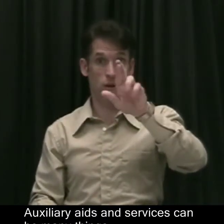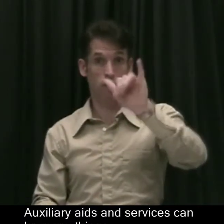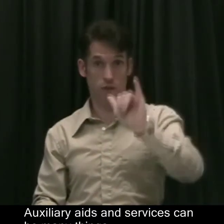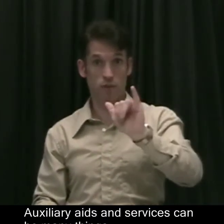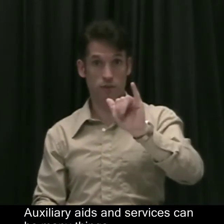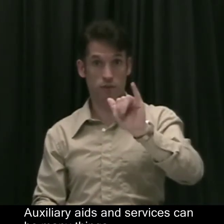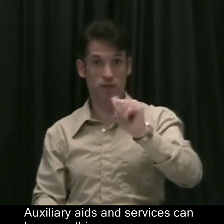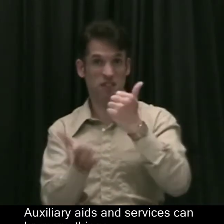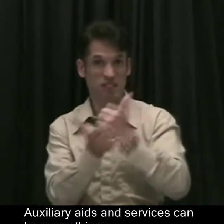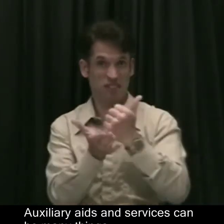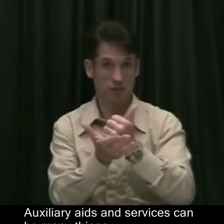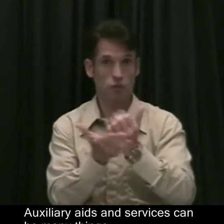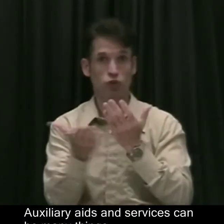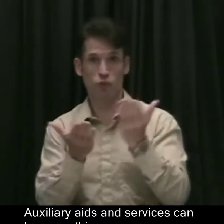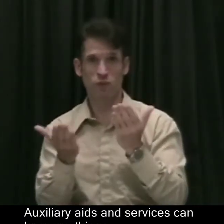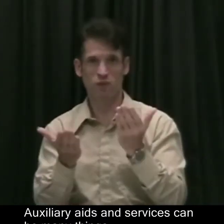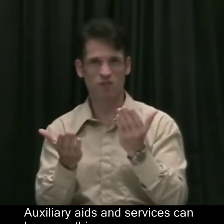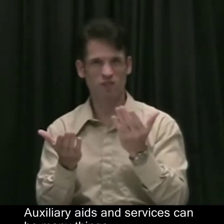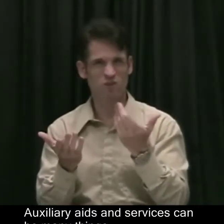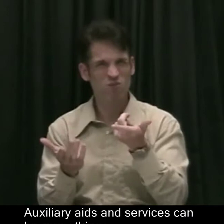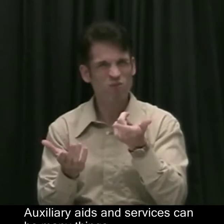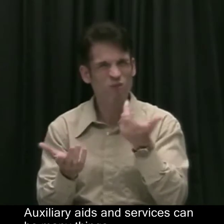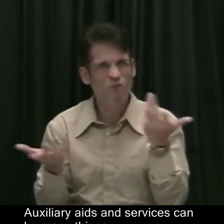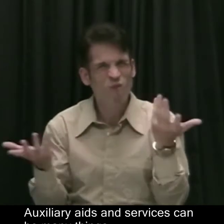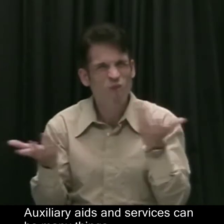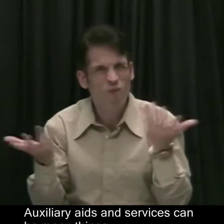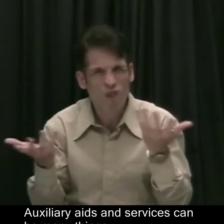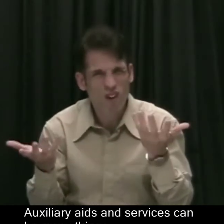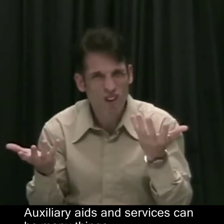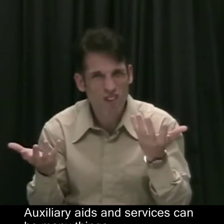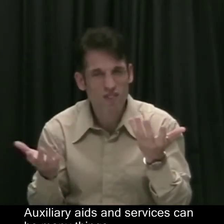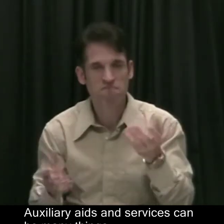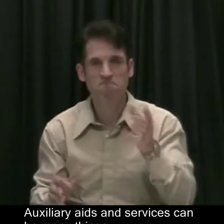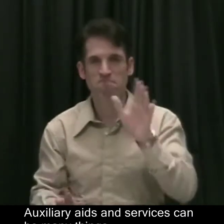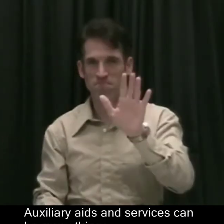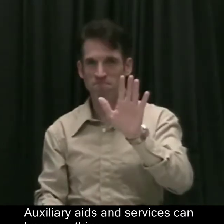Auxiliary aids and services can be many things,